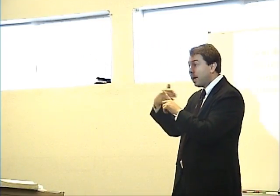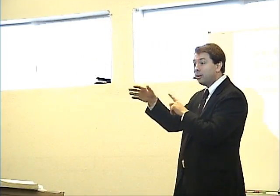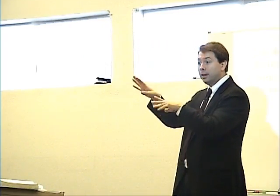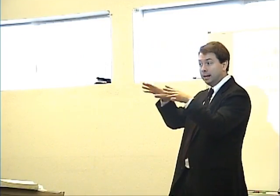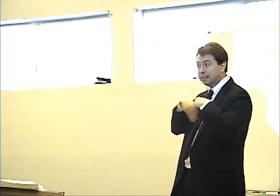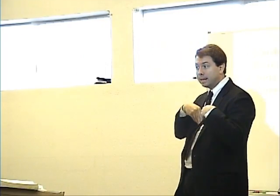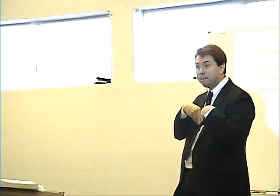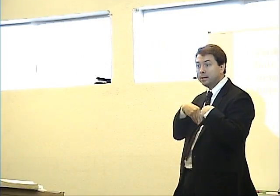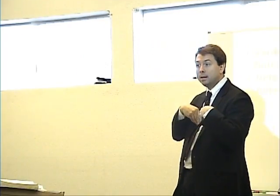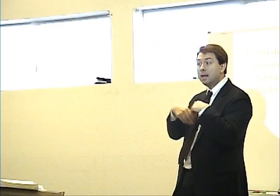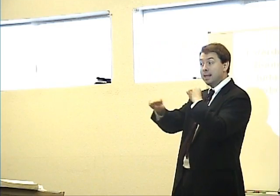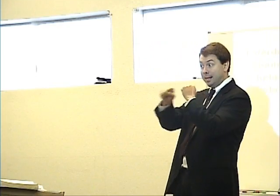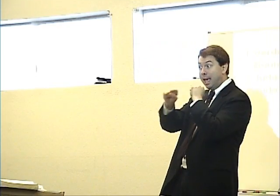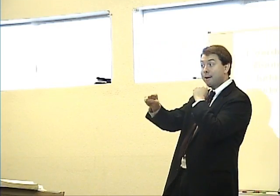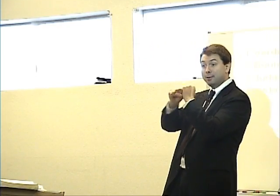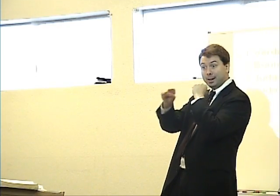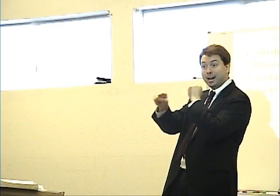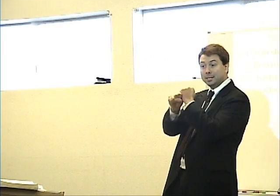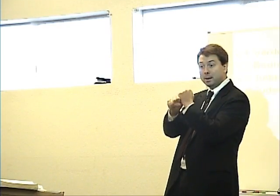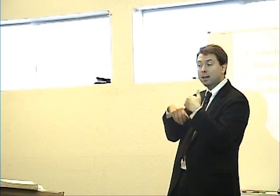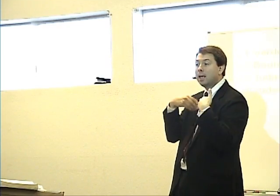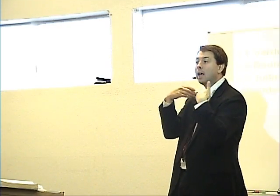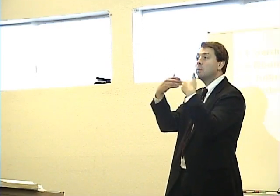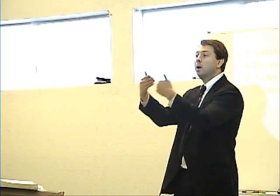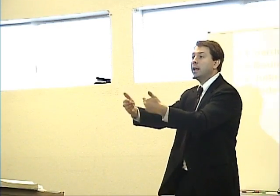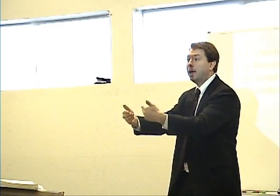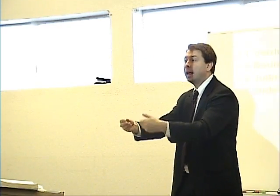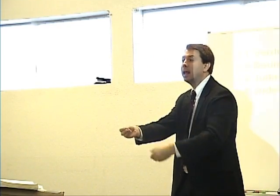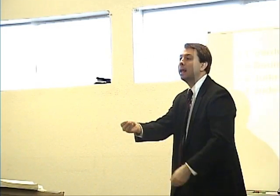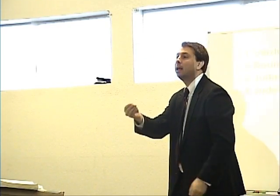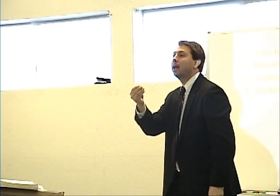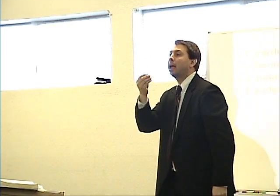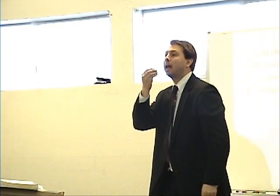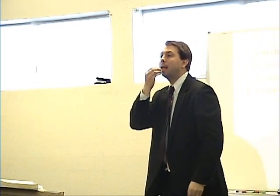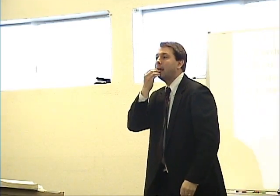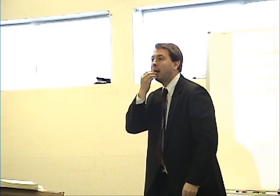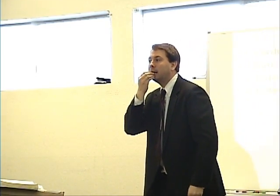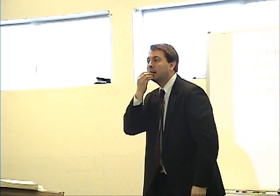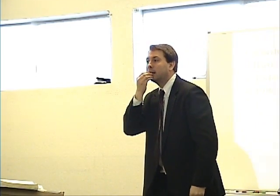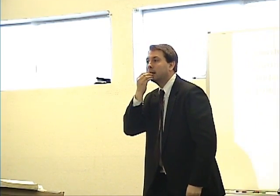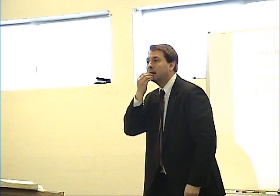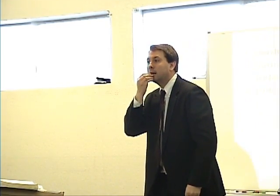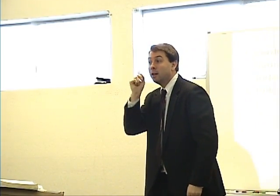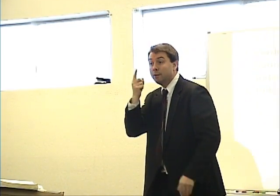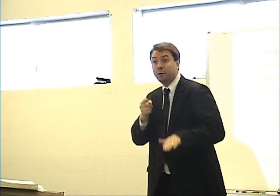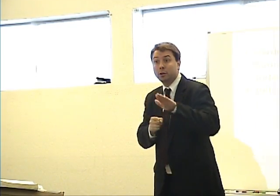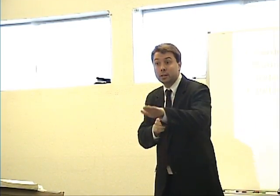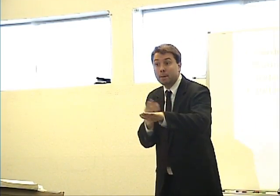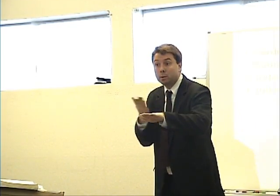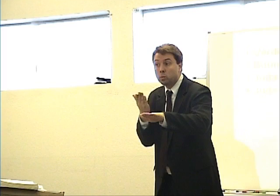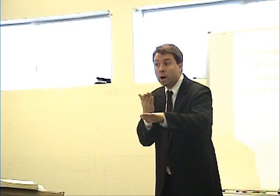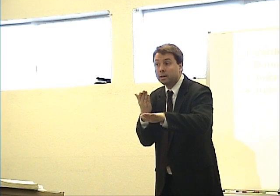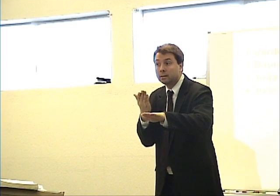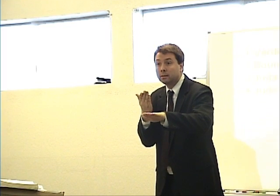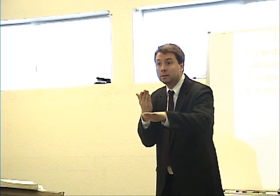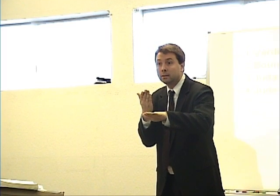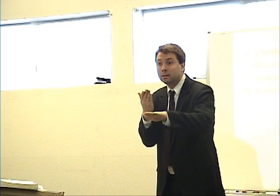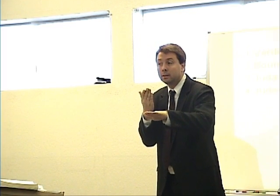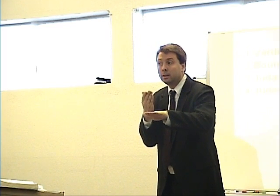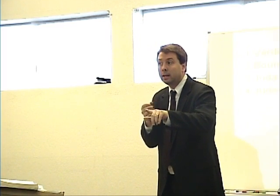flattery, accepted the advertisement, and went ahead and ate. The first step was what? It